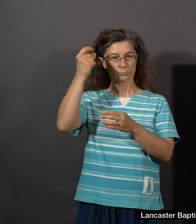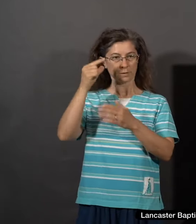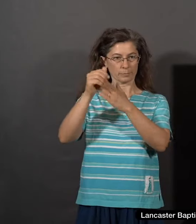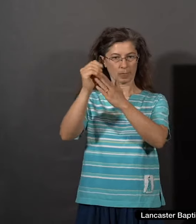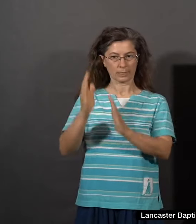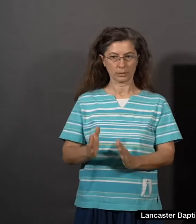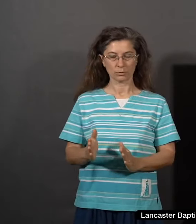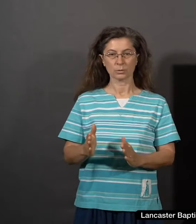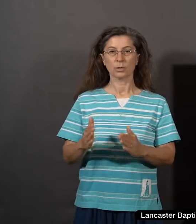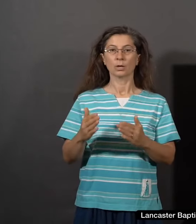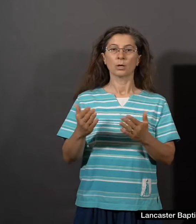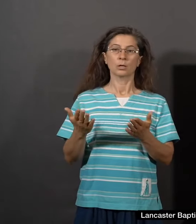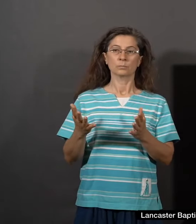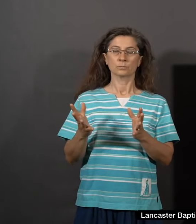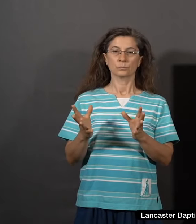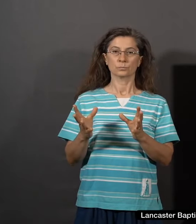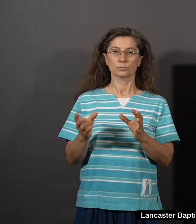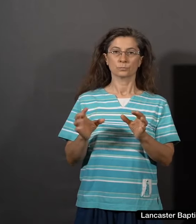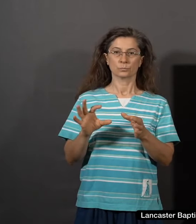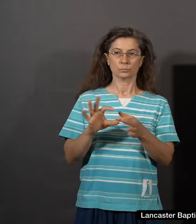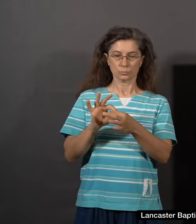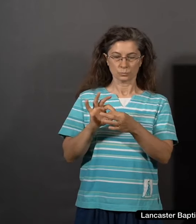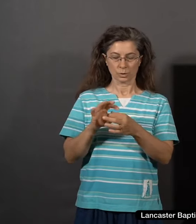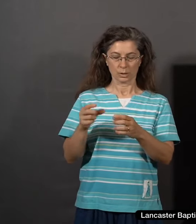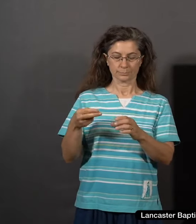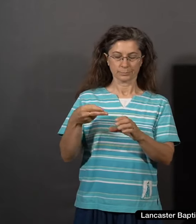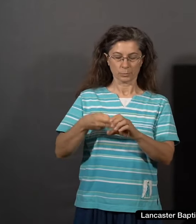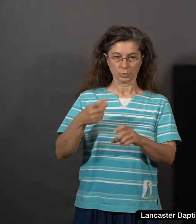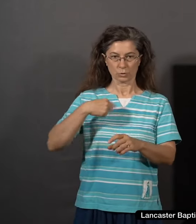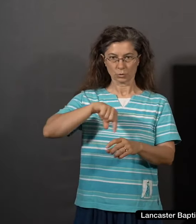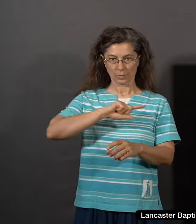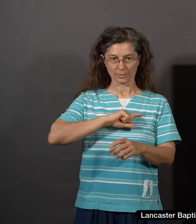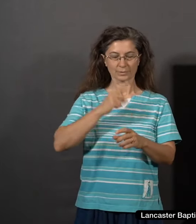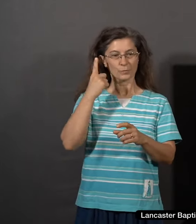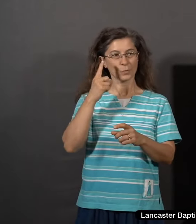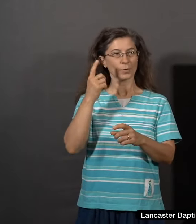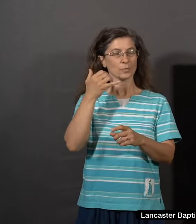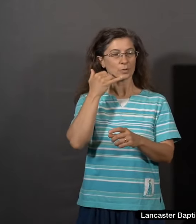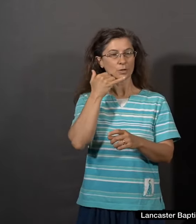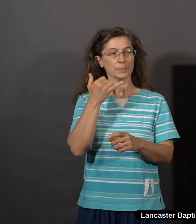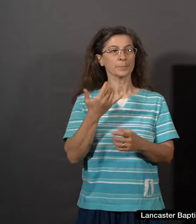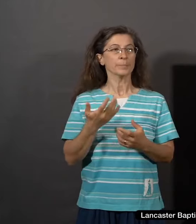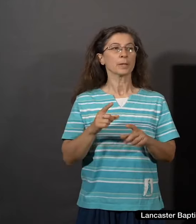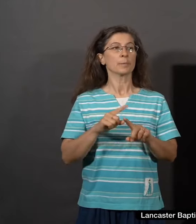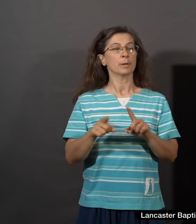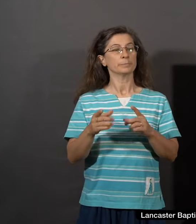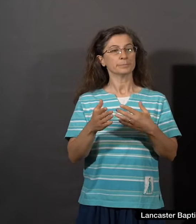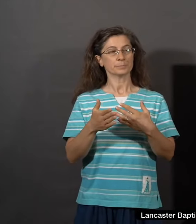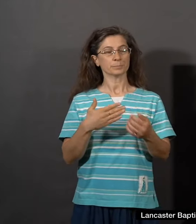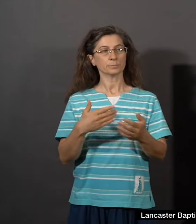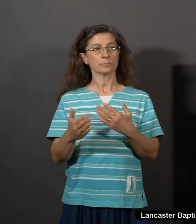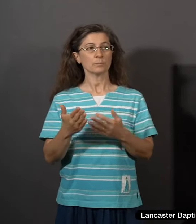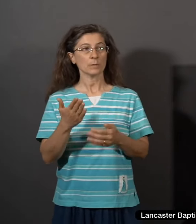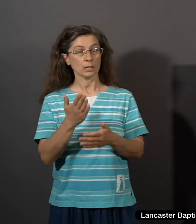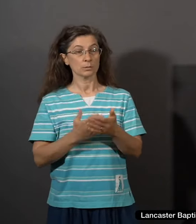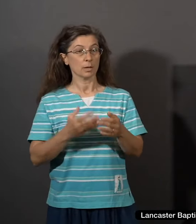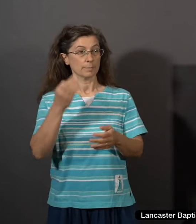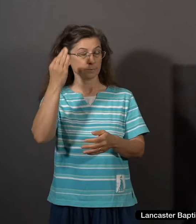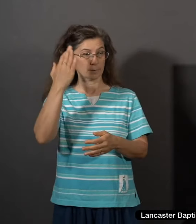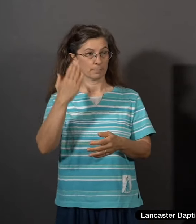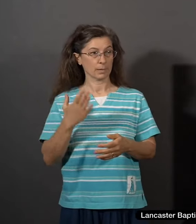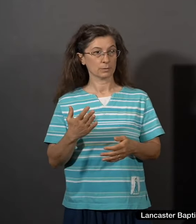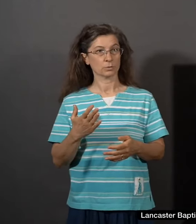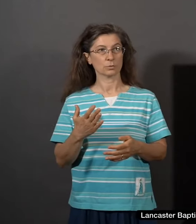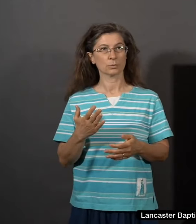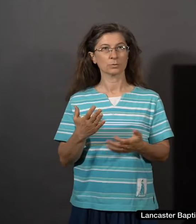we talk with uh the pastors there were several pastors that had a leading from the lord like i had and i think i had this a